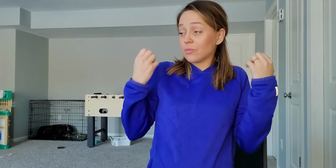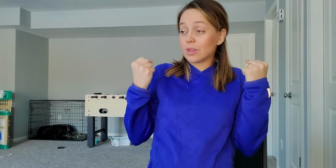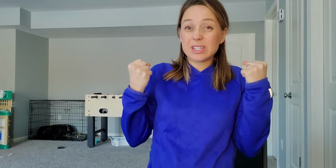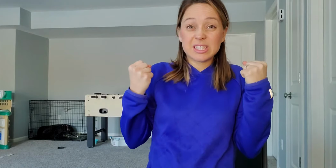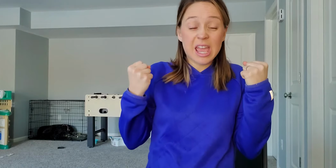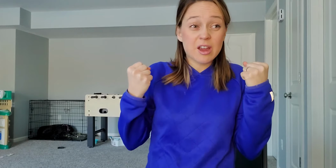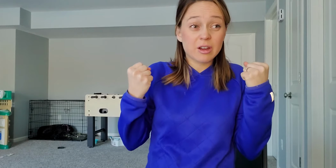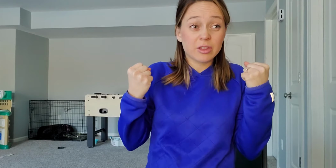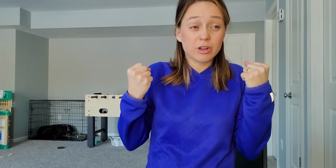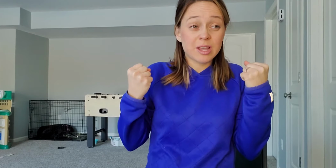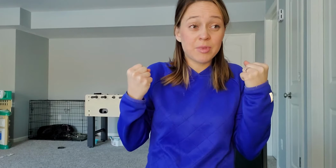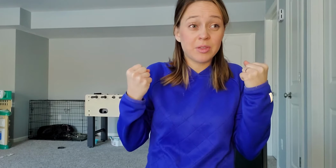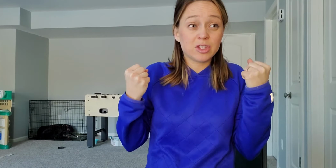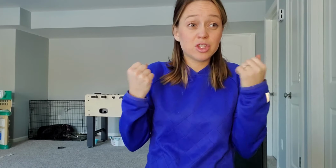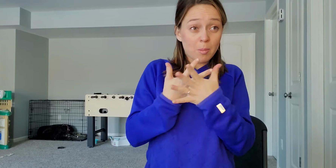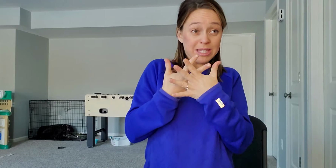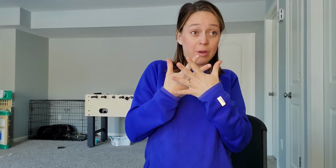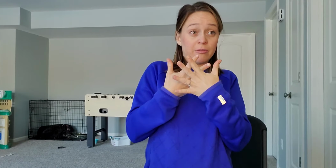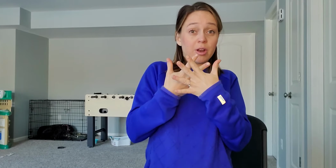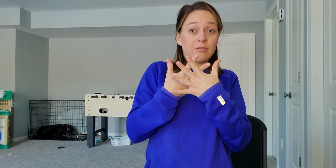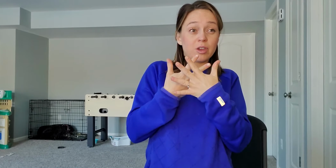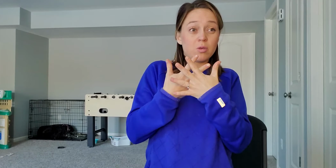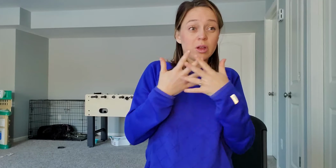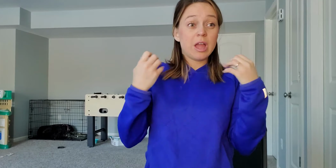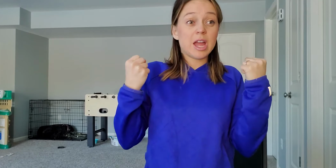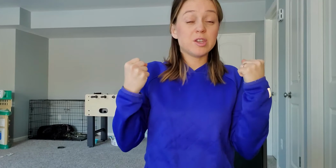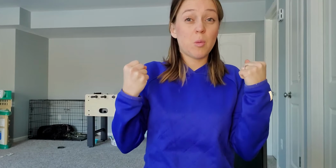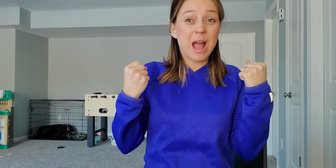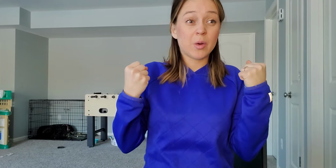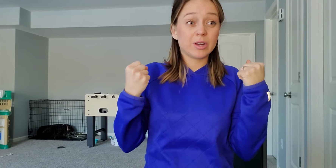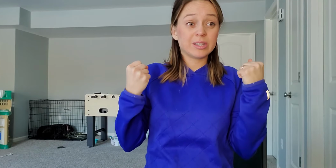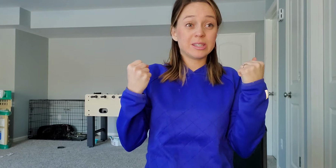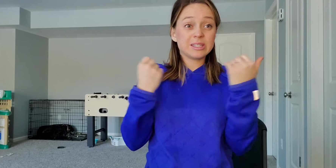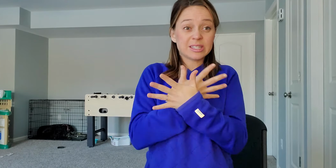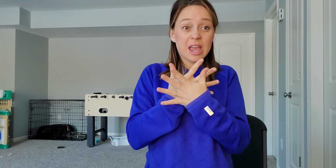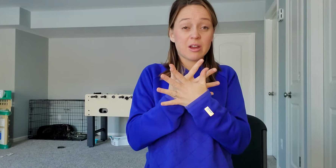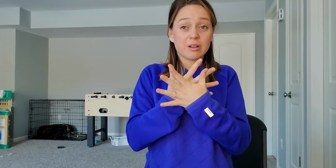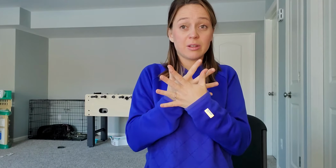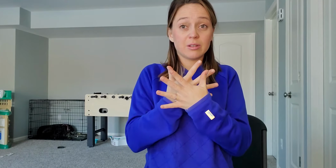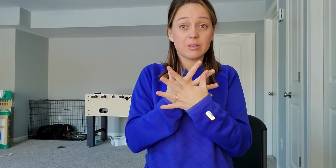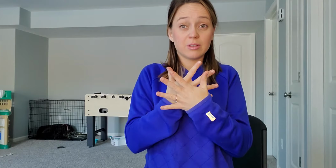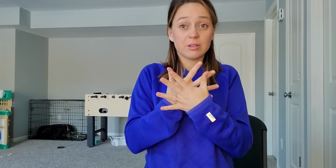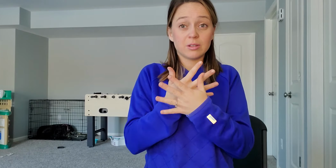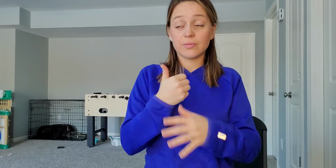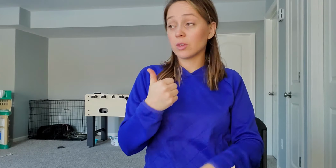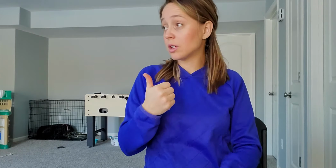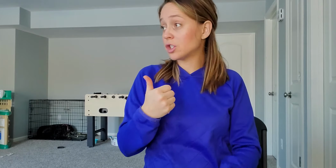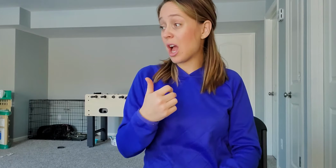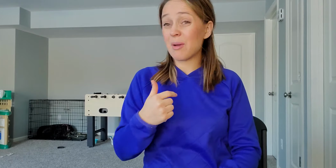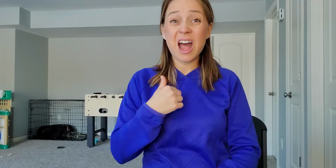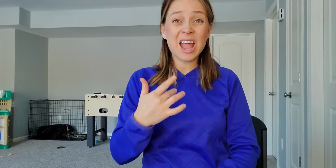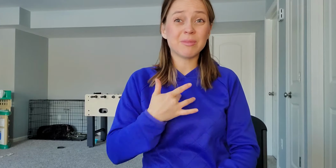Scared. Scared. There's something that jumps out in front of you and you go backwards. Scared. Good job. I'm